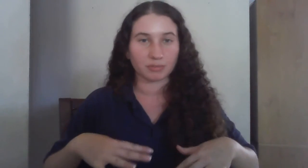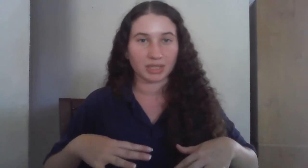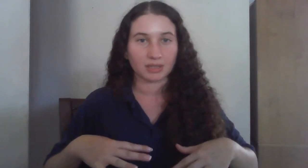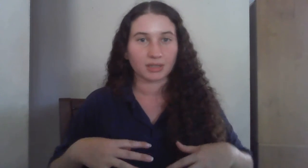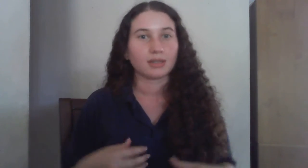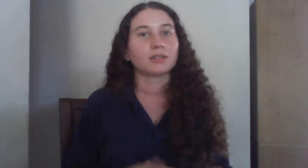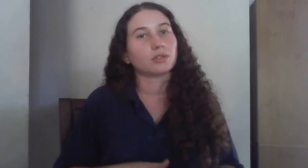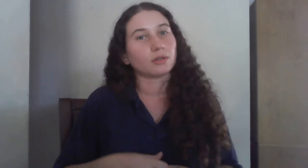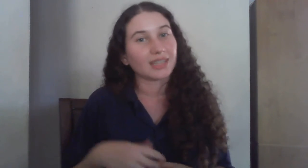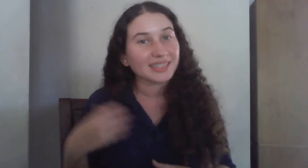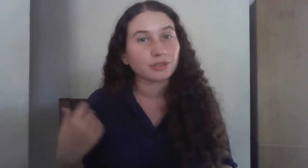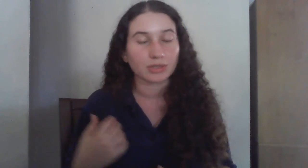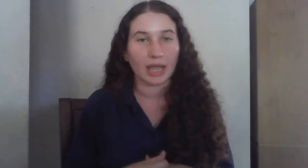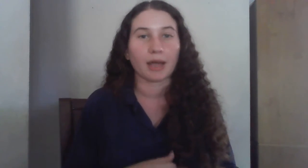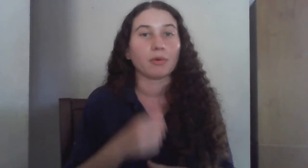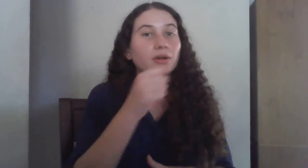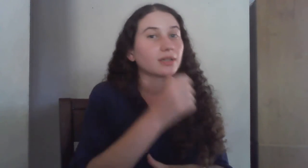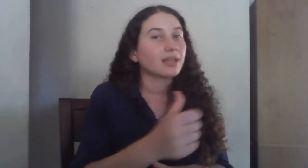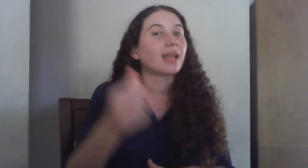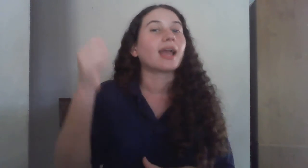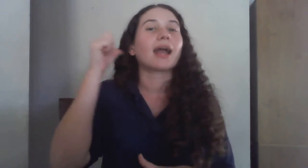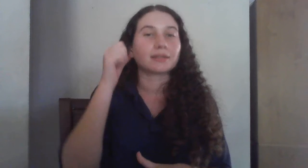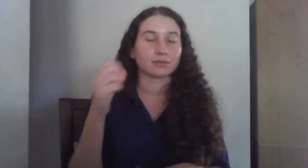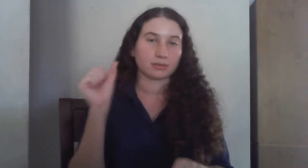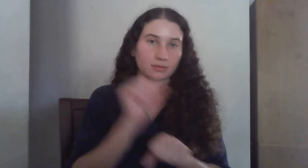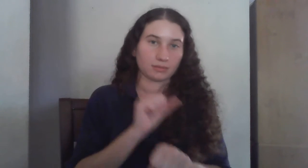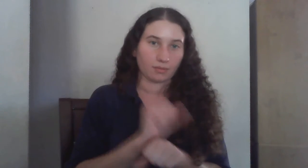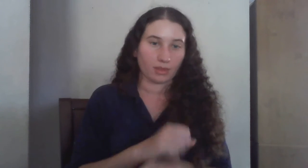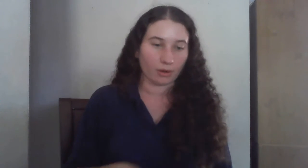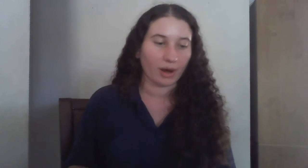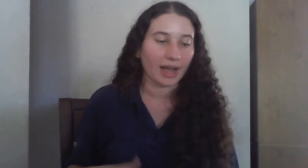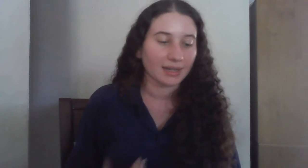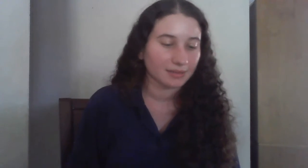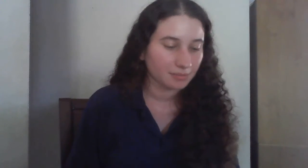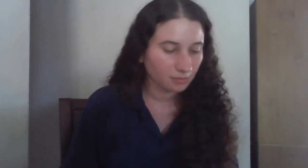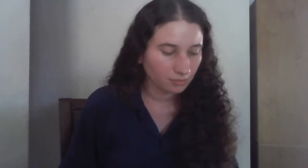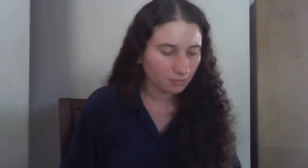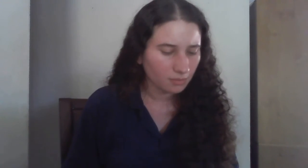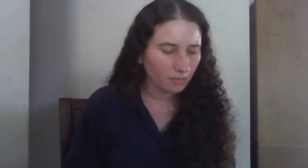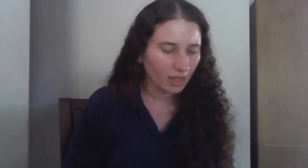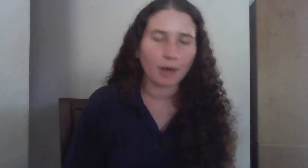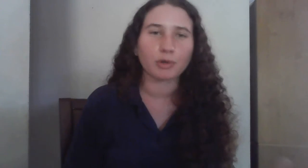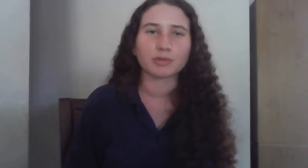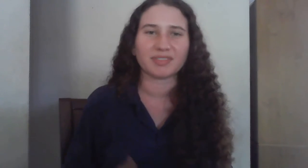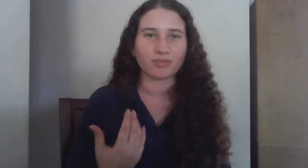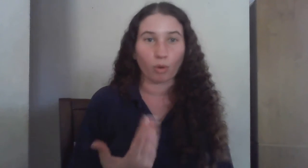me. Yesterday I worked. Or I worked before.